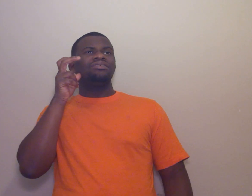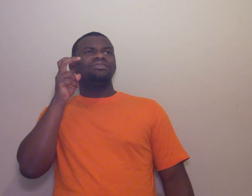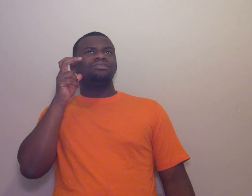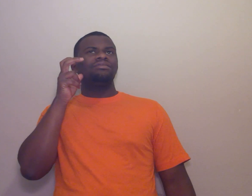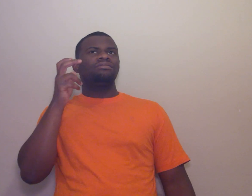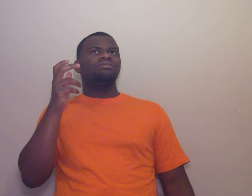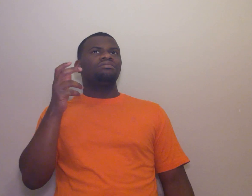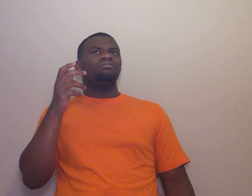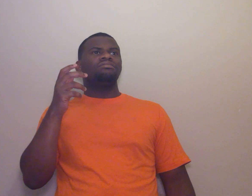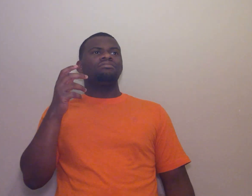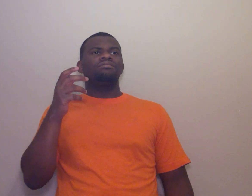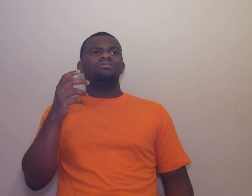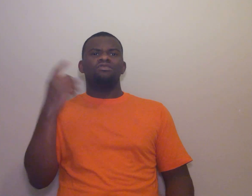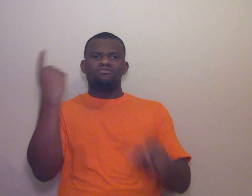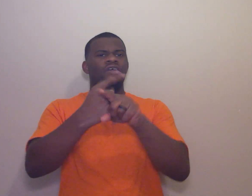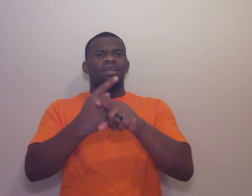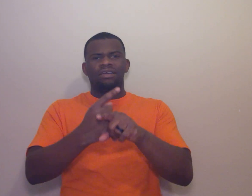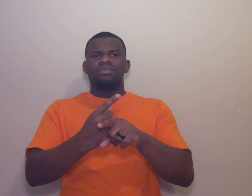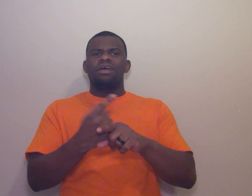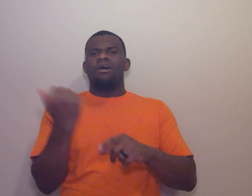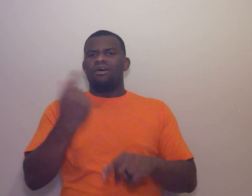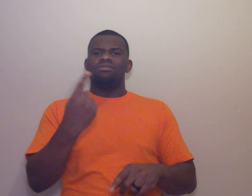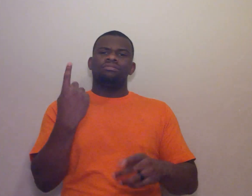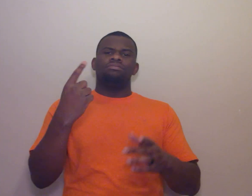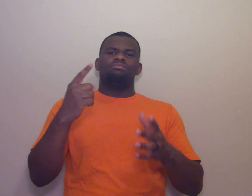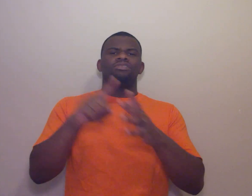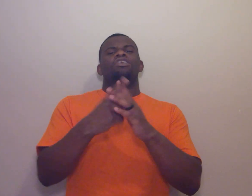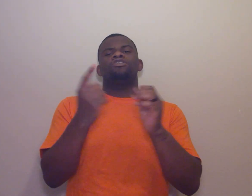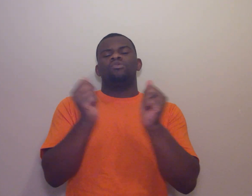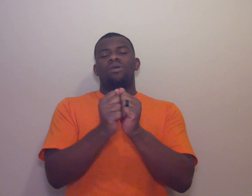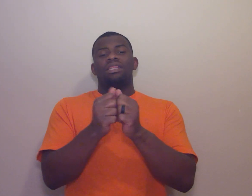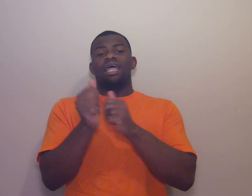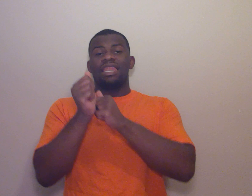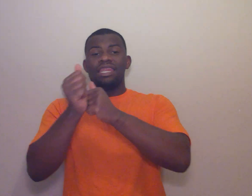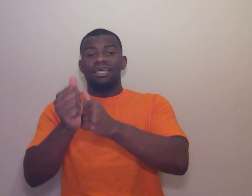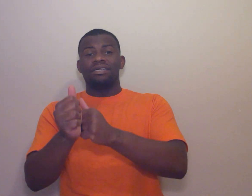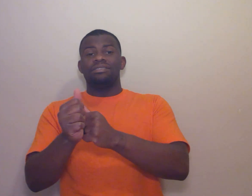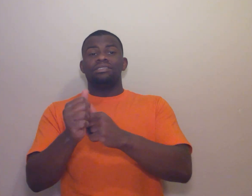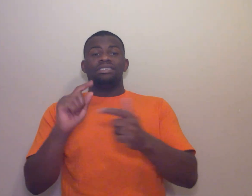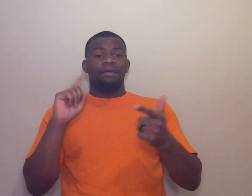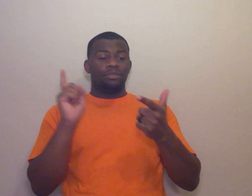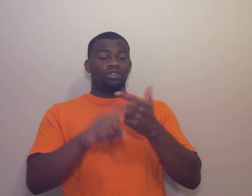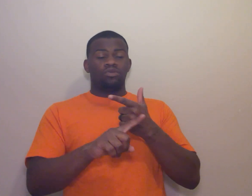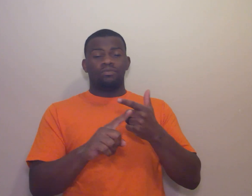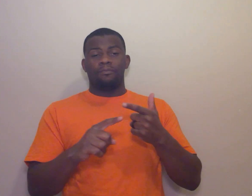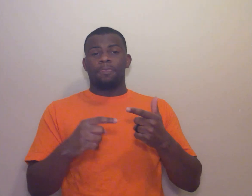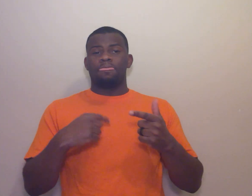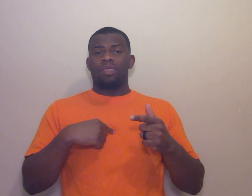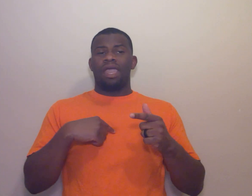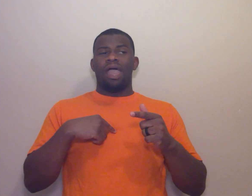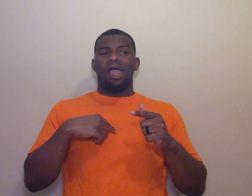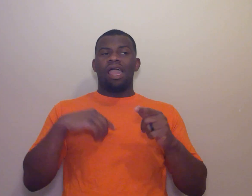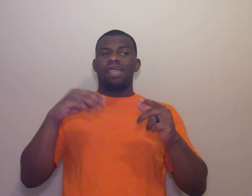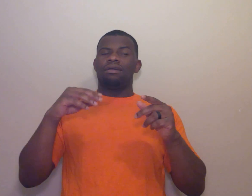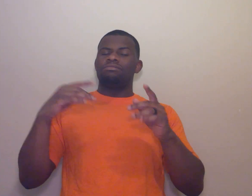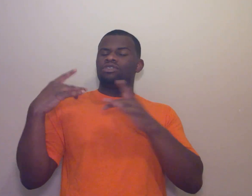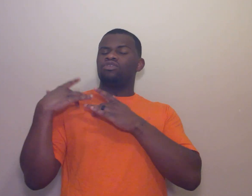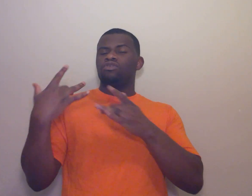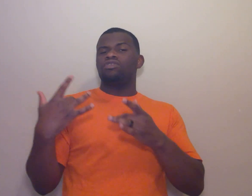it all starts with a lead. Step 2, I usually like to always present a fast cash offer for like a